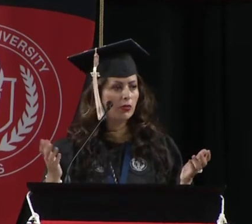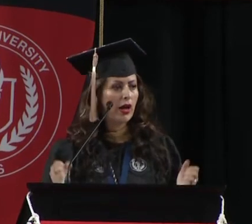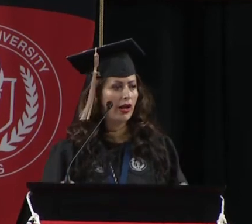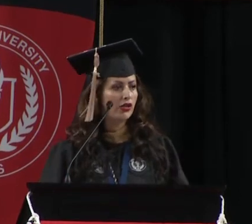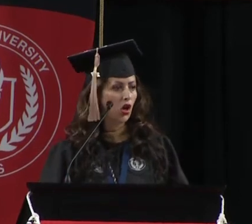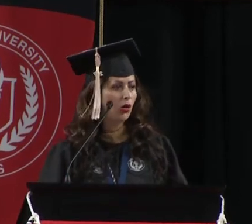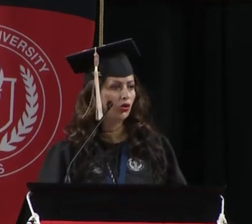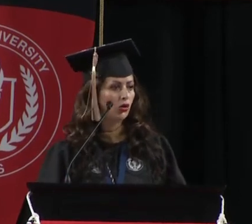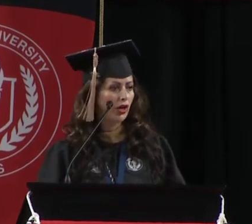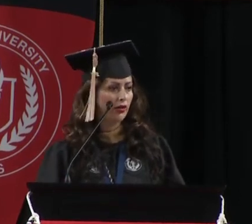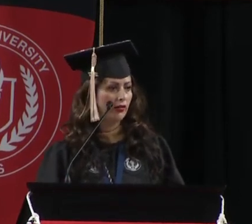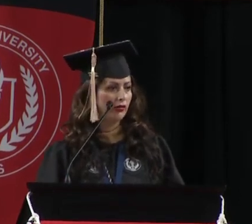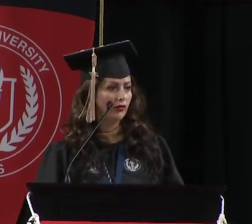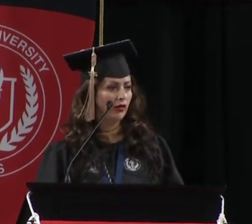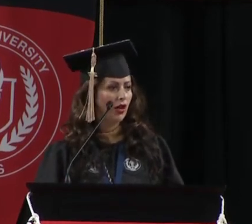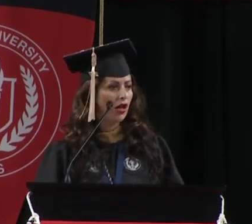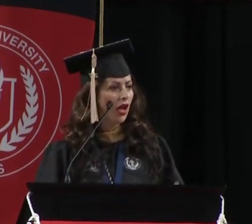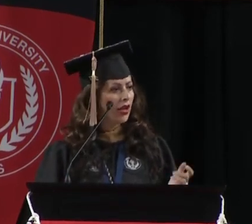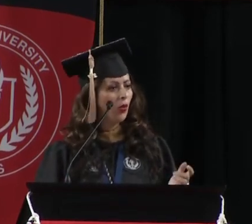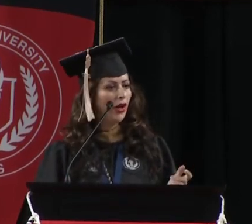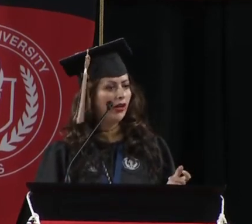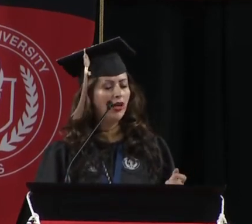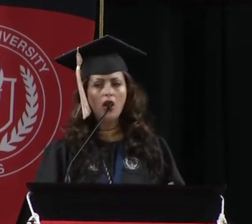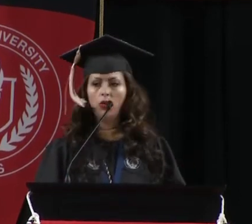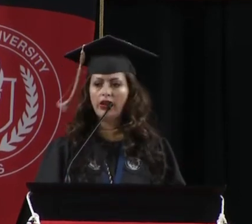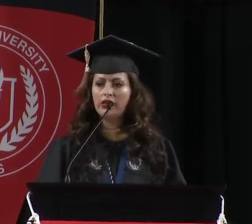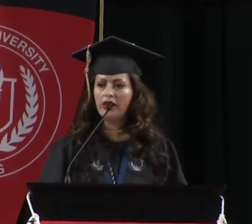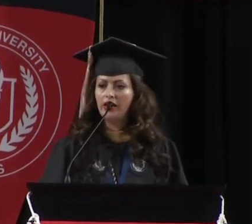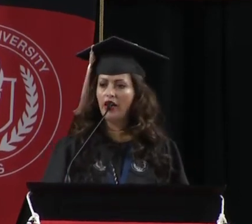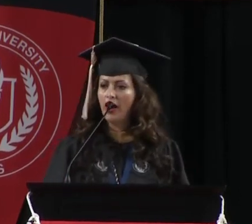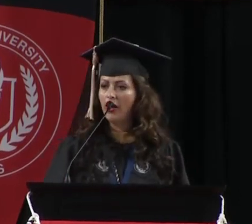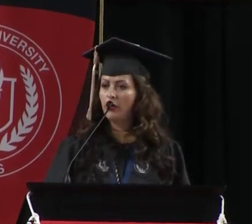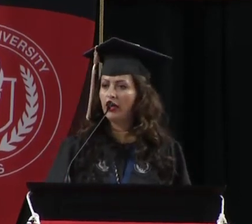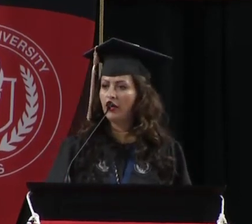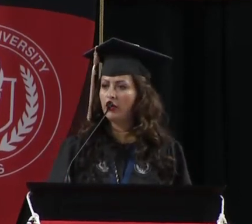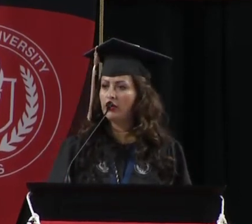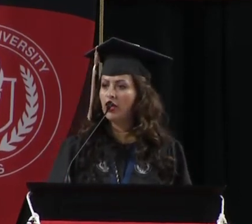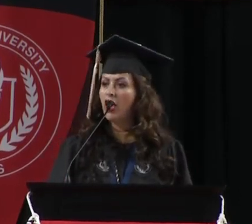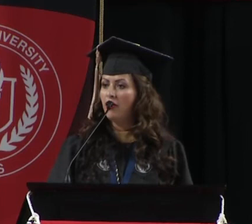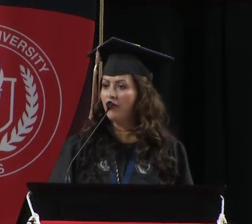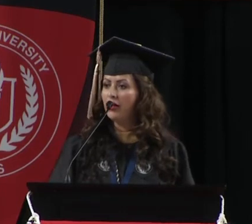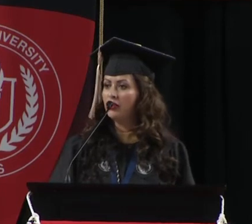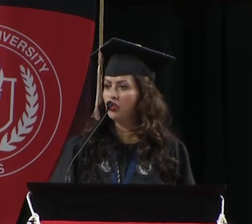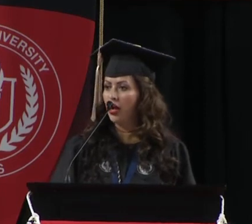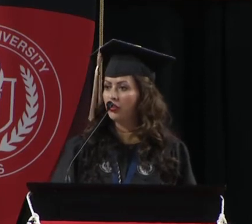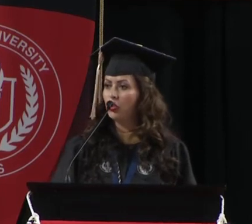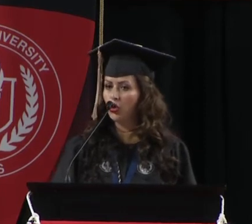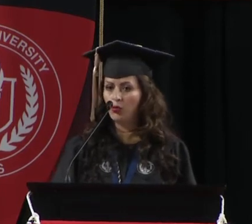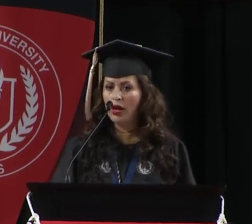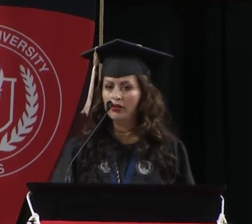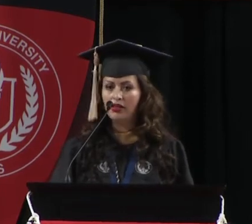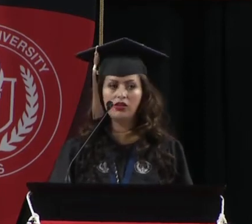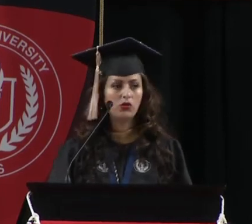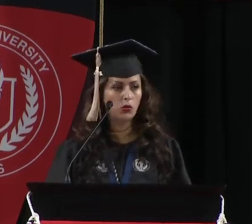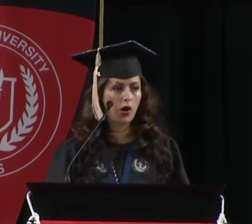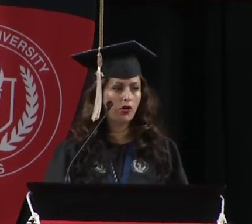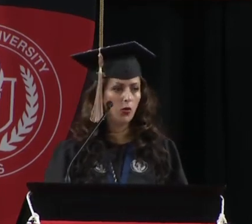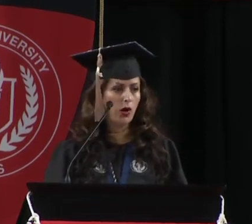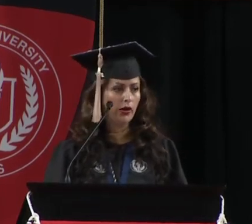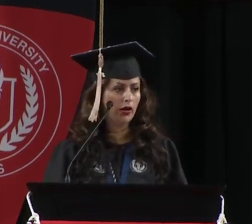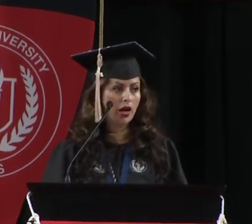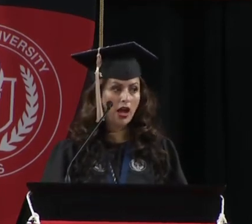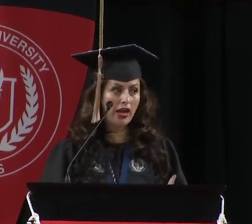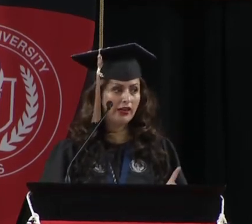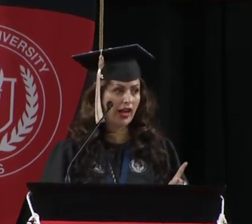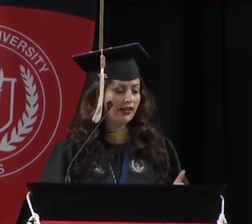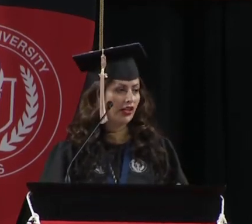it has brought us all together. In a way, we can say that Harvey gave us a fast track to Humanities